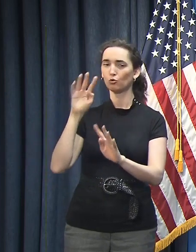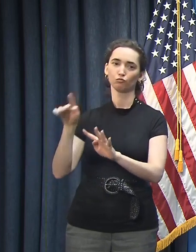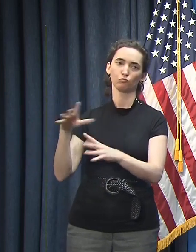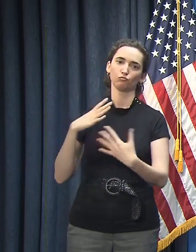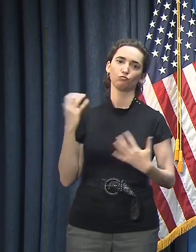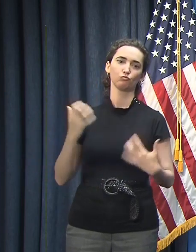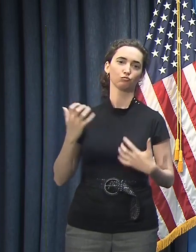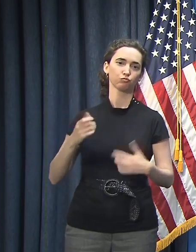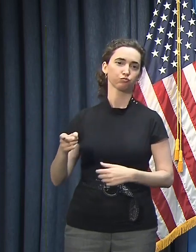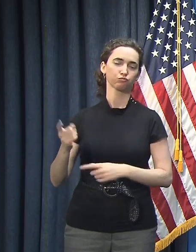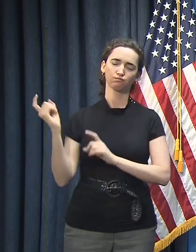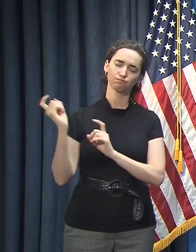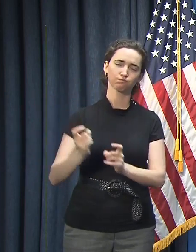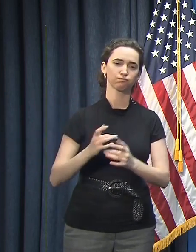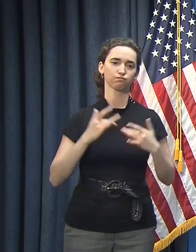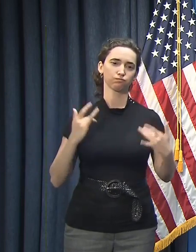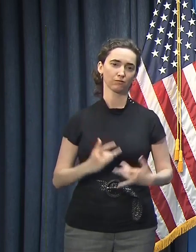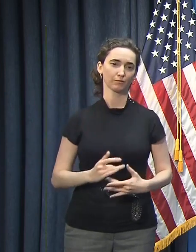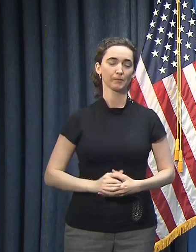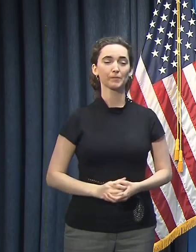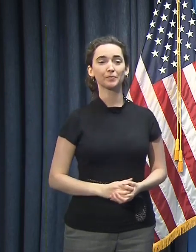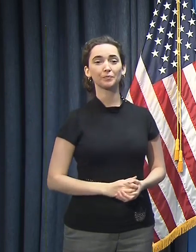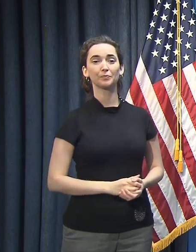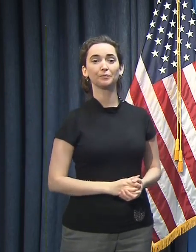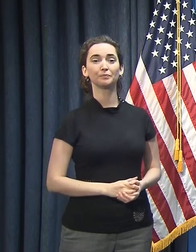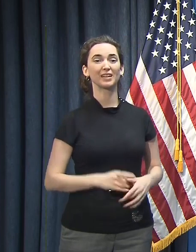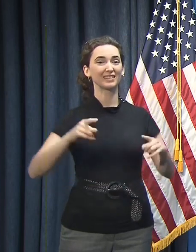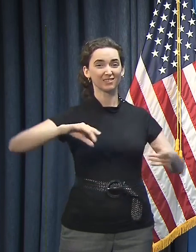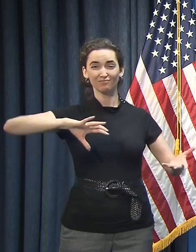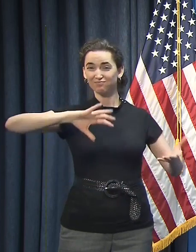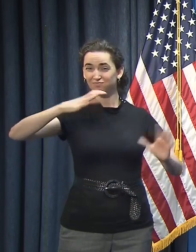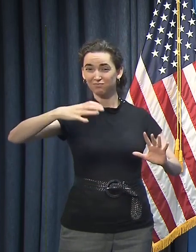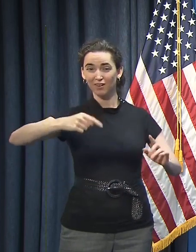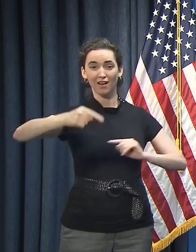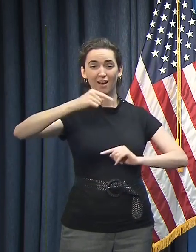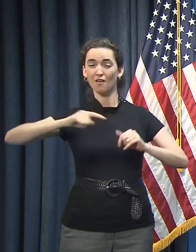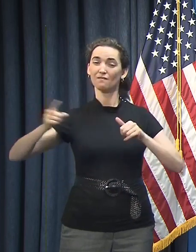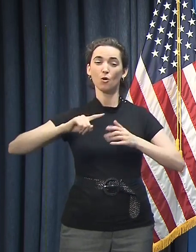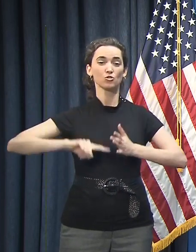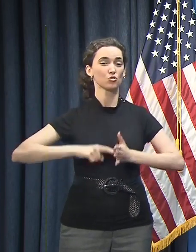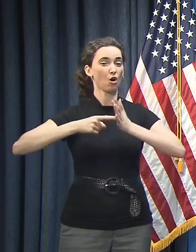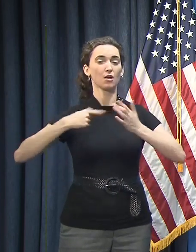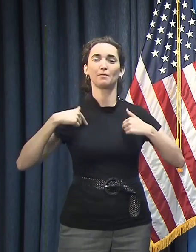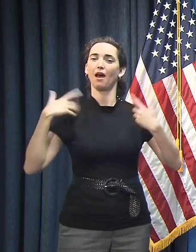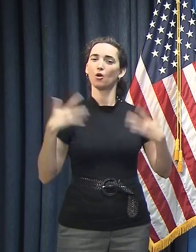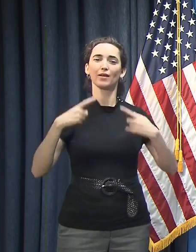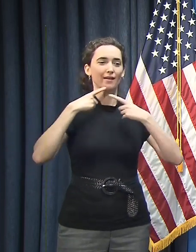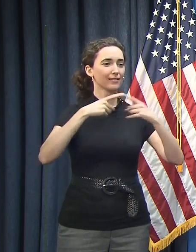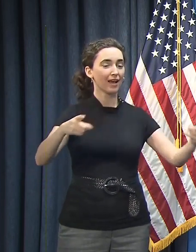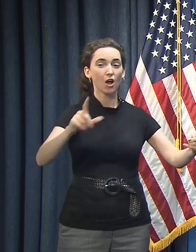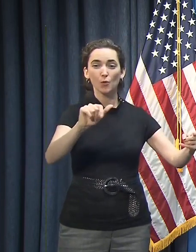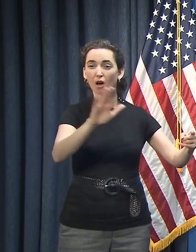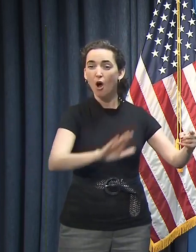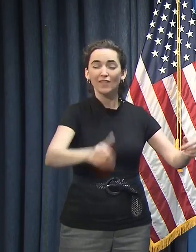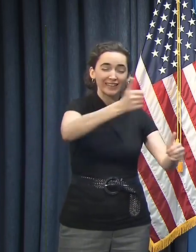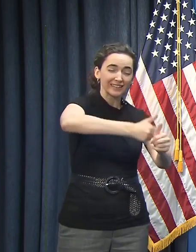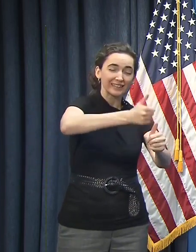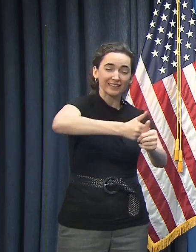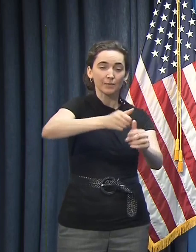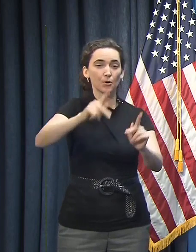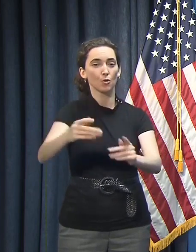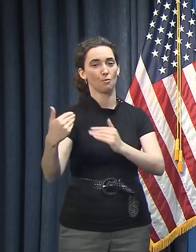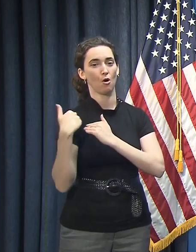know, from the very beginning of this crisis, I've talked about how every person in Louisiana has a role to play. And we have a